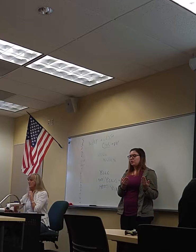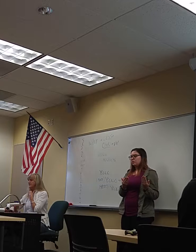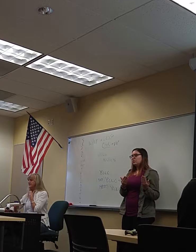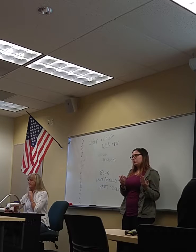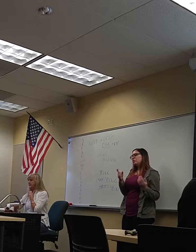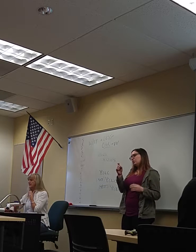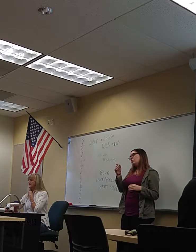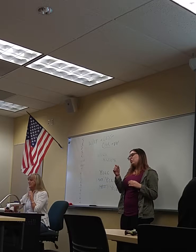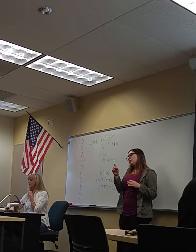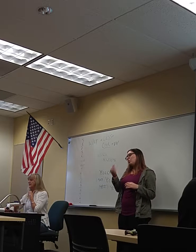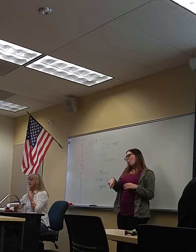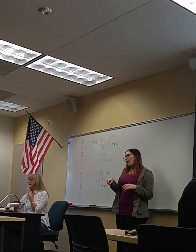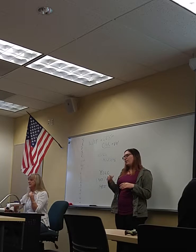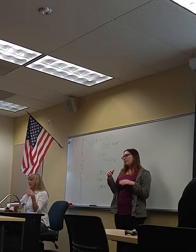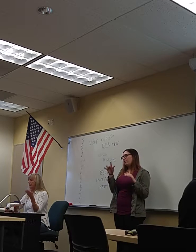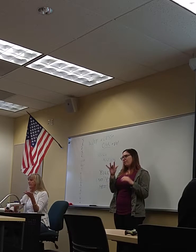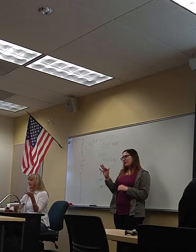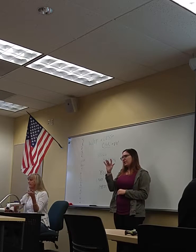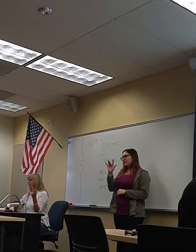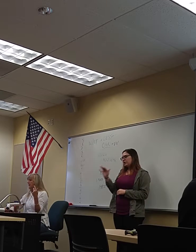words because we need to have them.